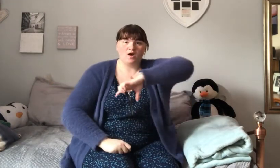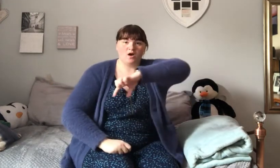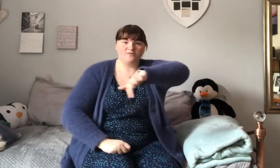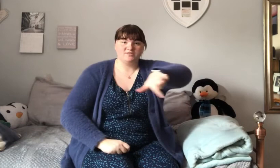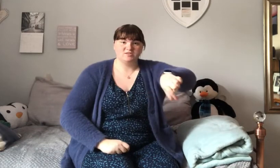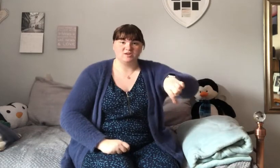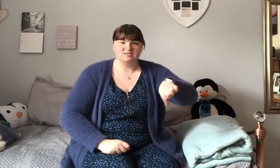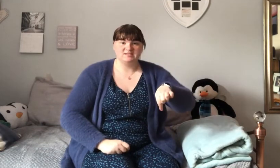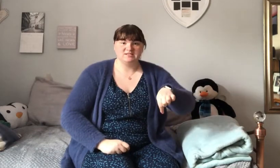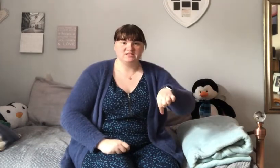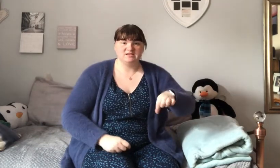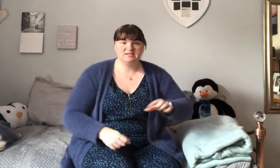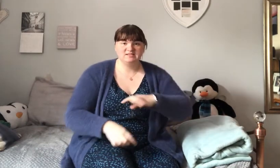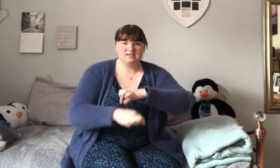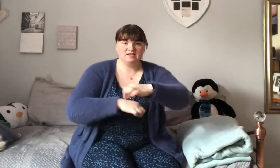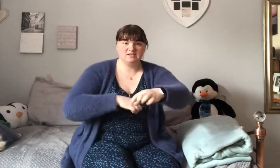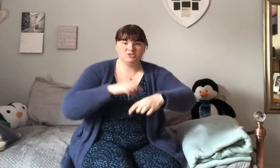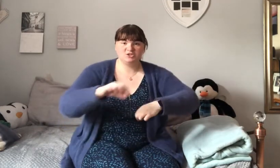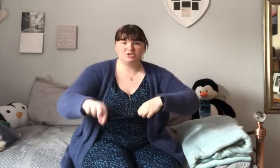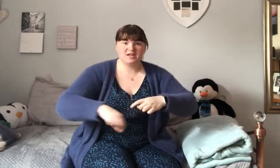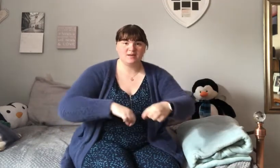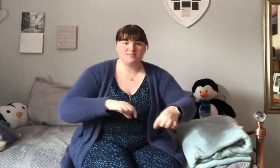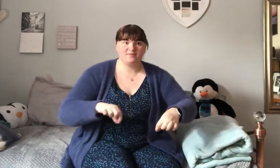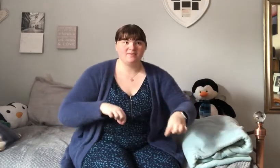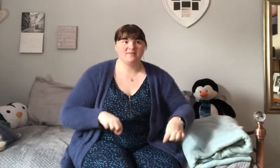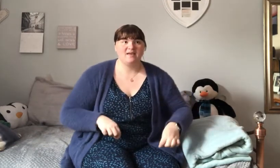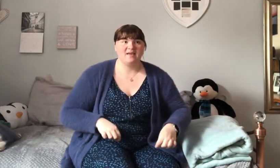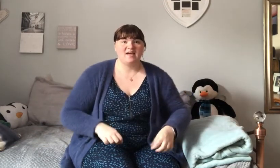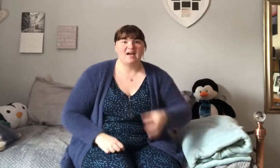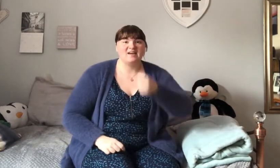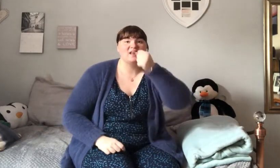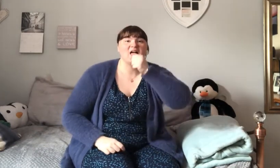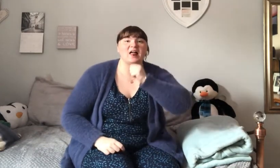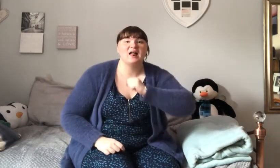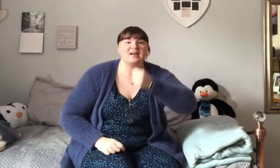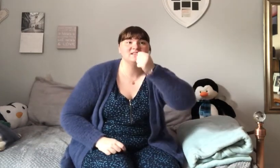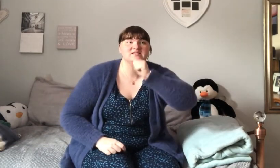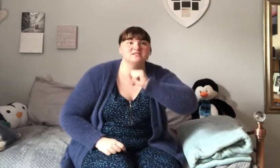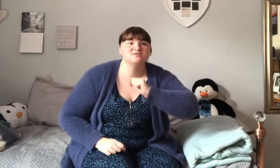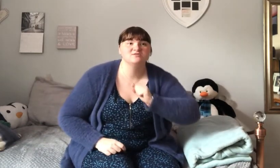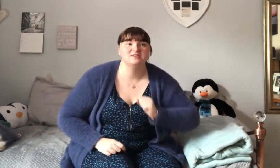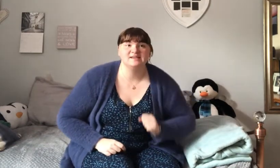of sausages, chips and ice cream.